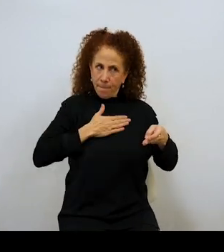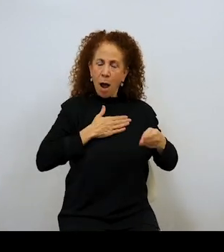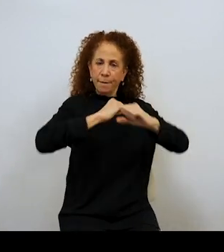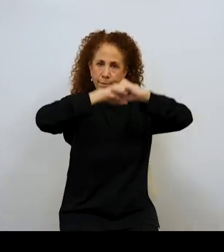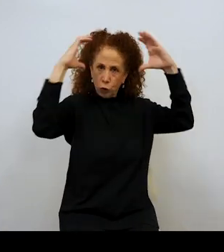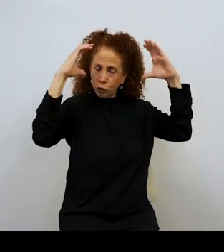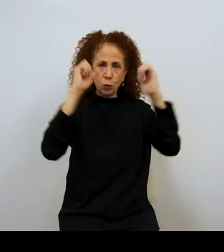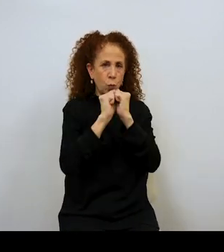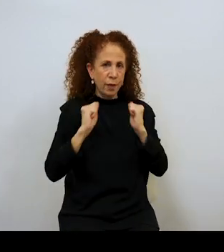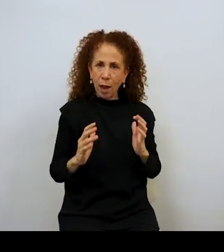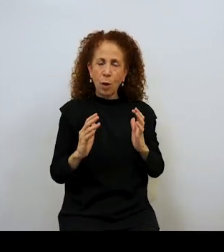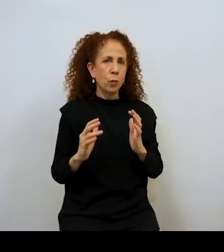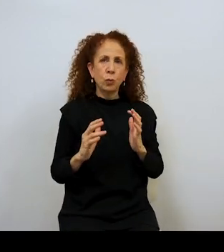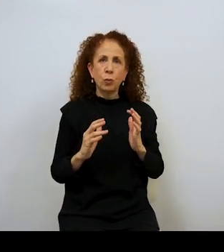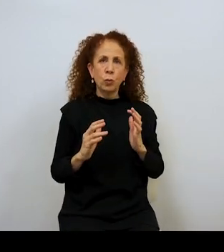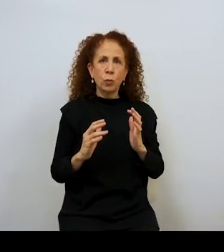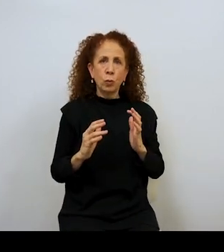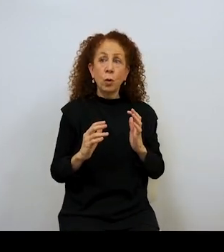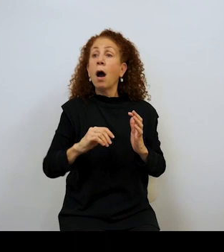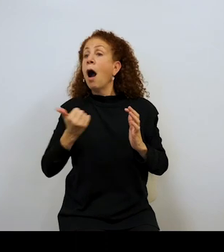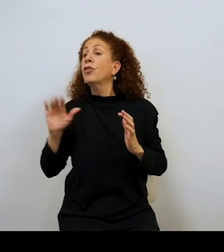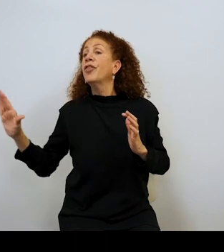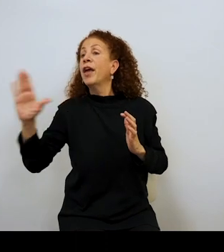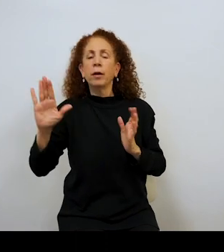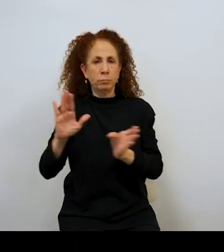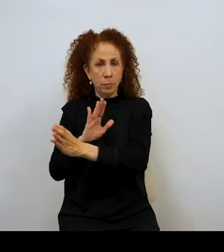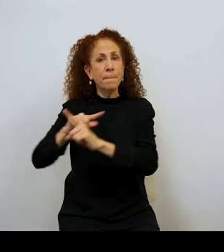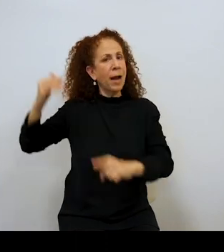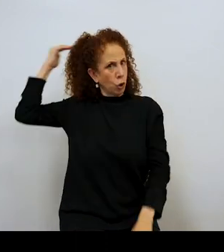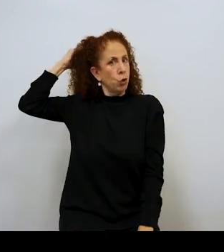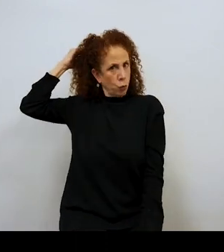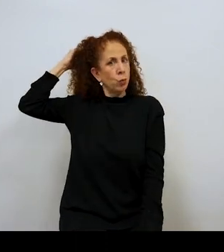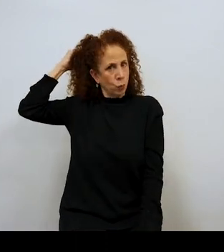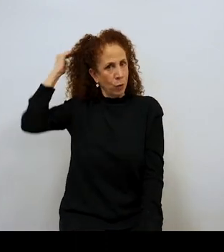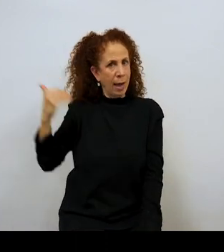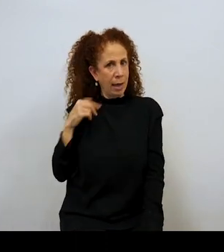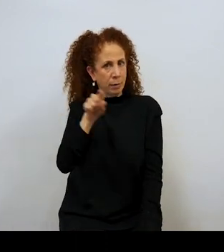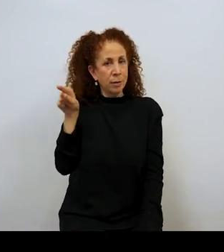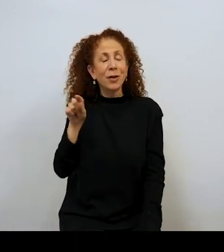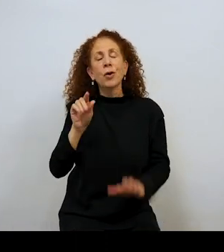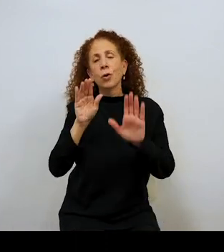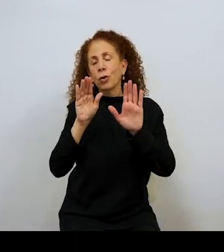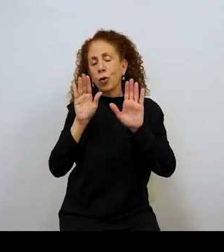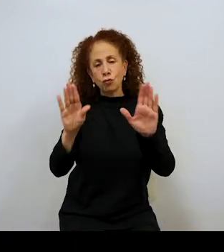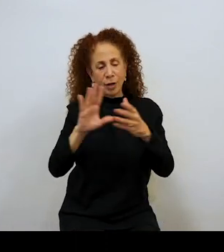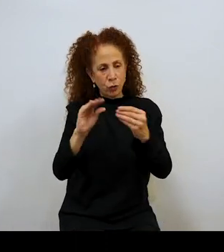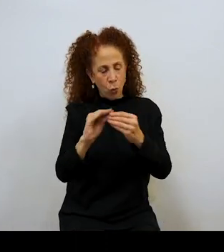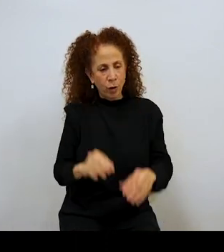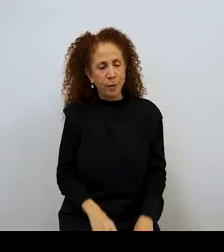version without looking at what other people had done. But I was very aware that there were these other. There's a great story